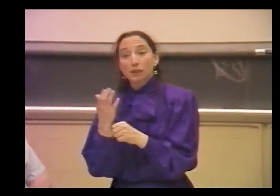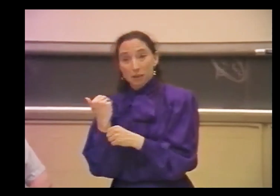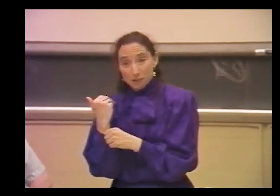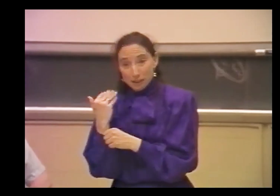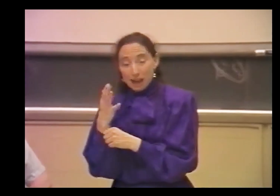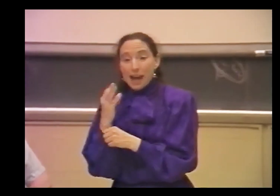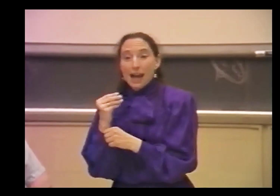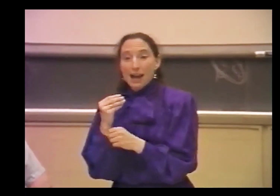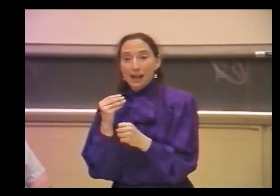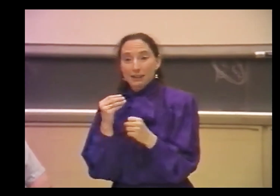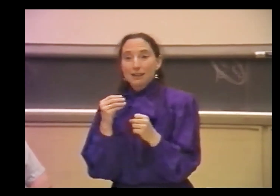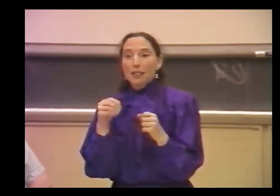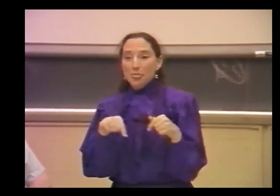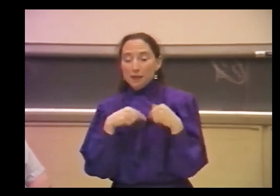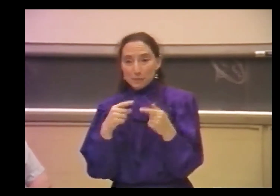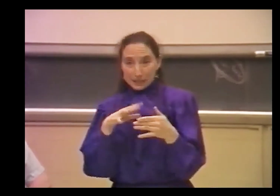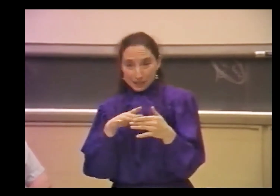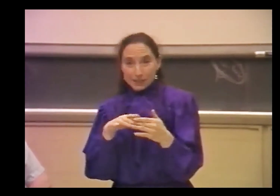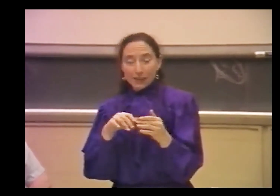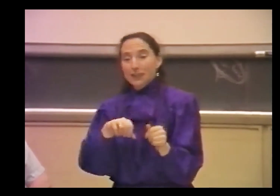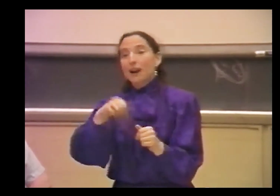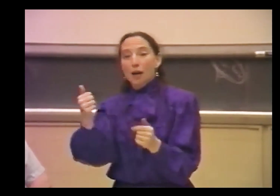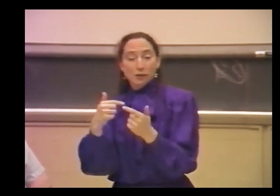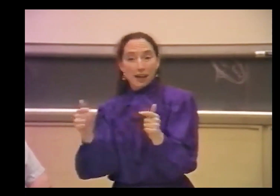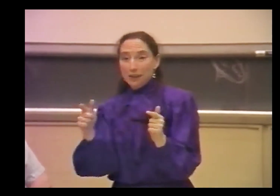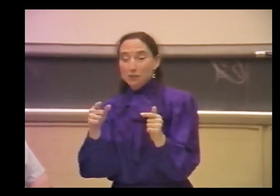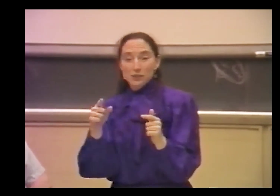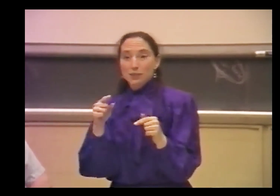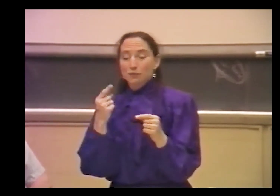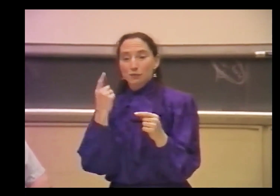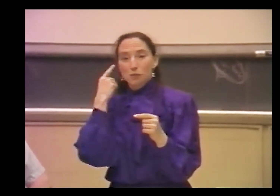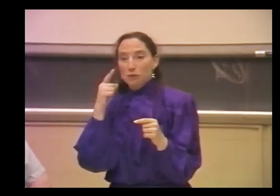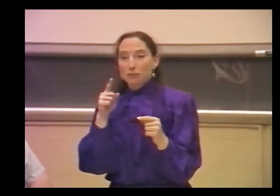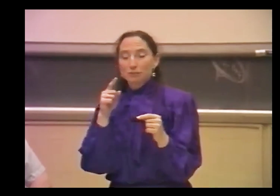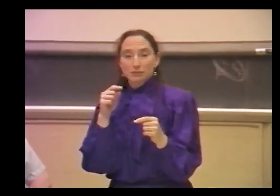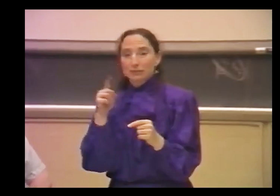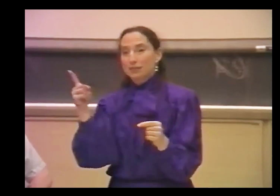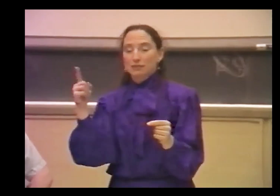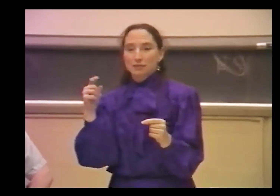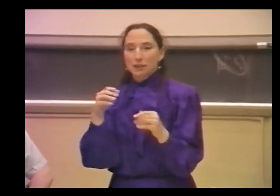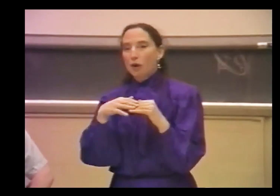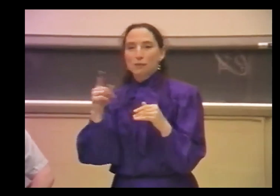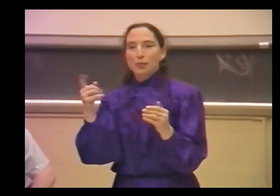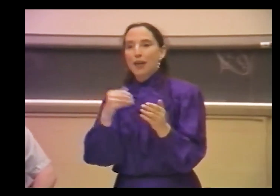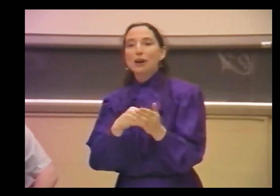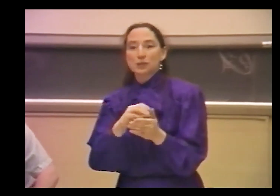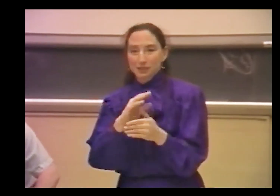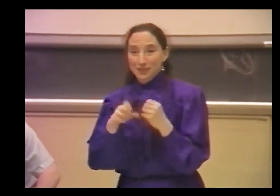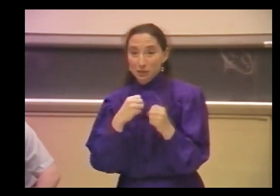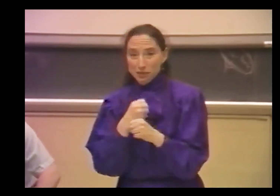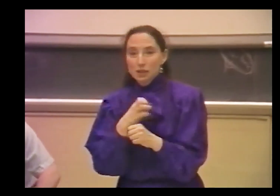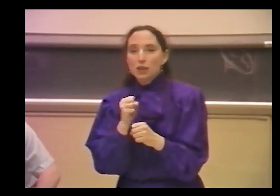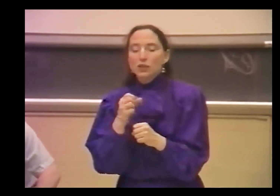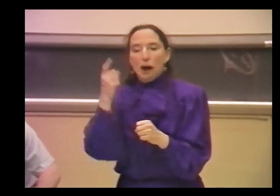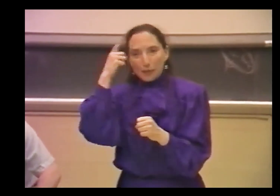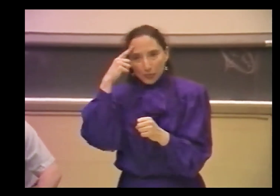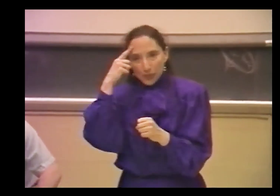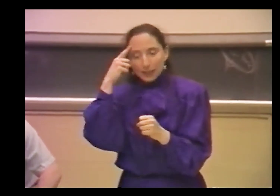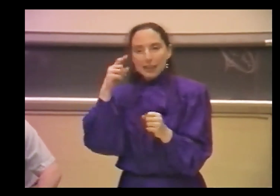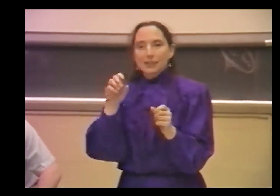ago. And they've been studying other languages for over 1,000 years. So I think it's